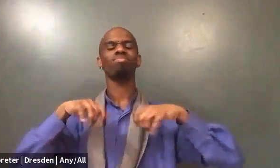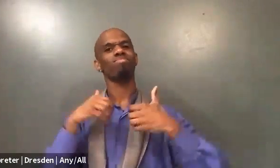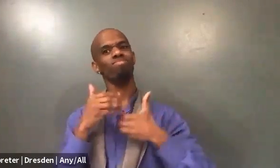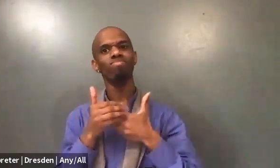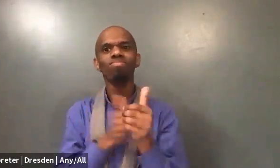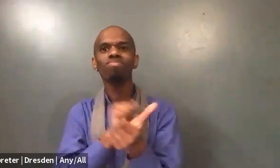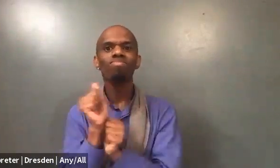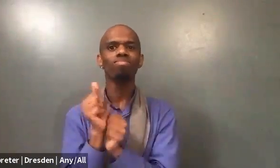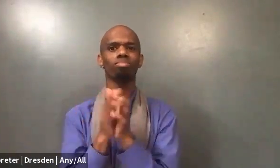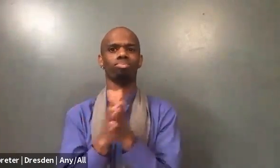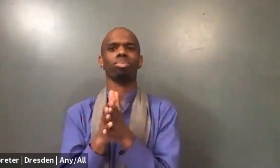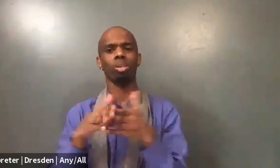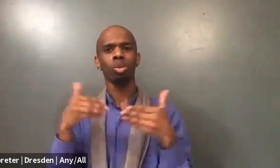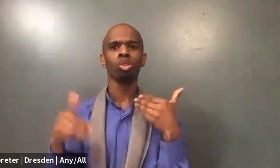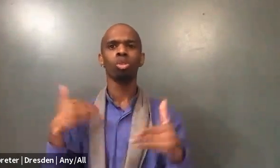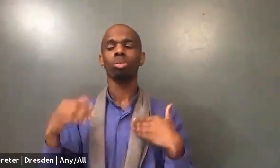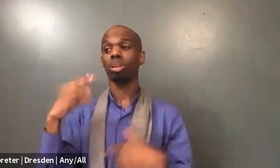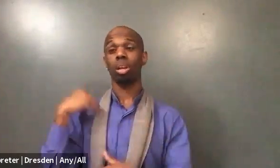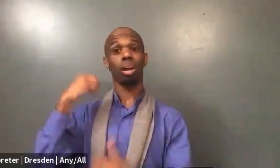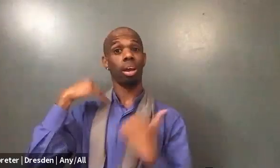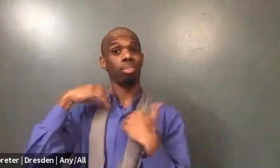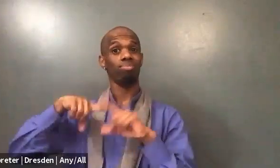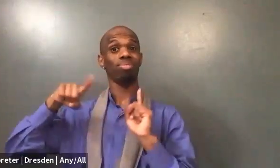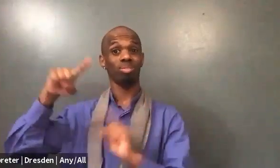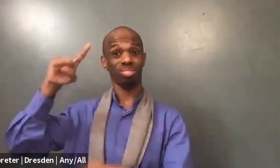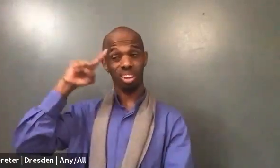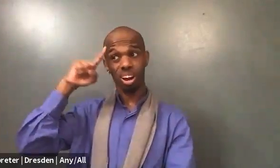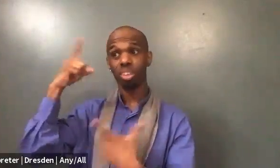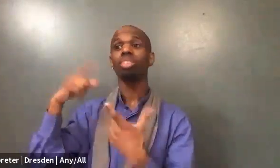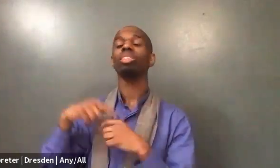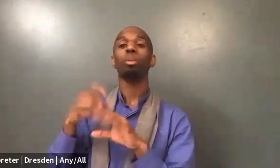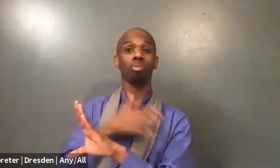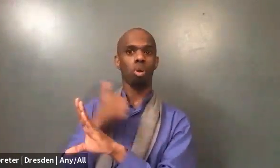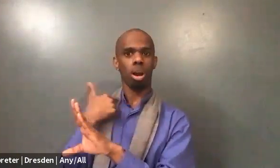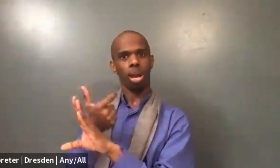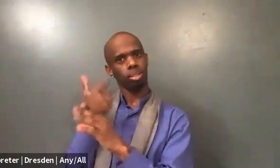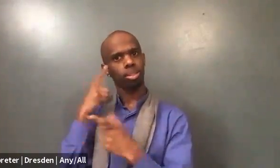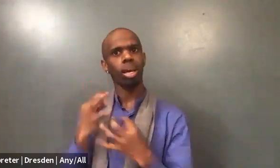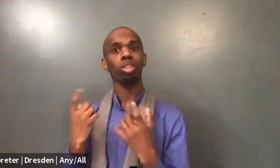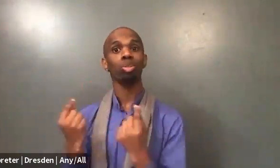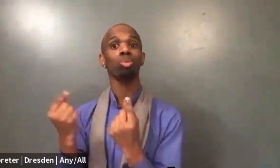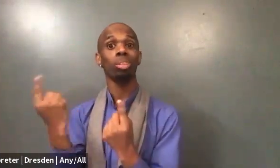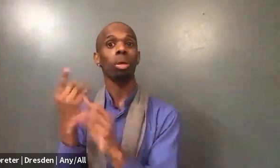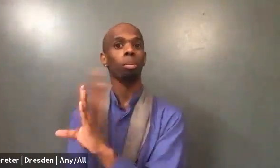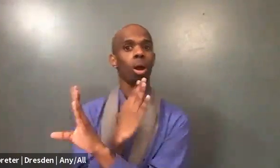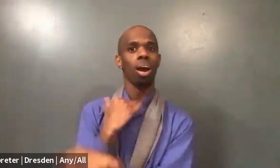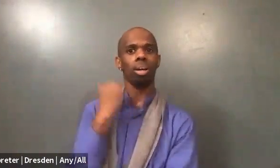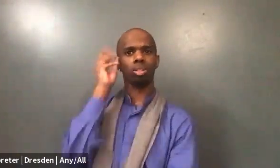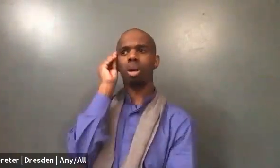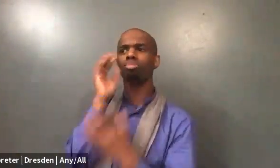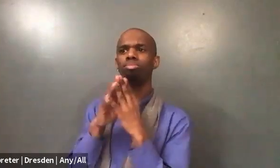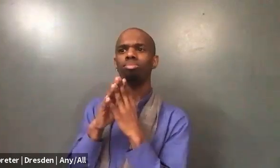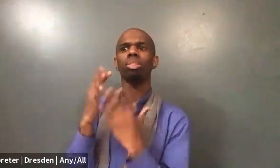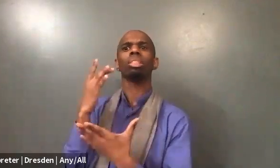my schoolmates, my classmates going to think of me? What is my family going to think